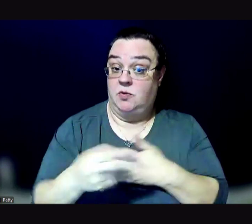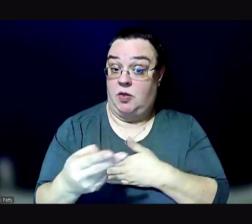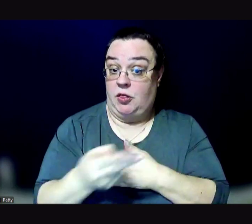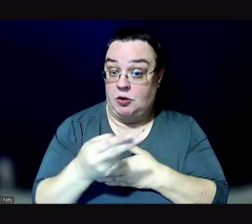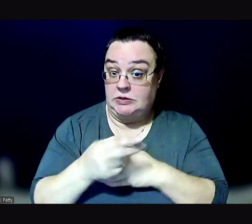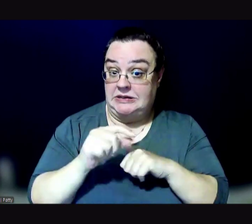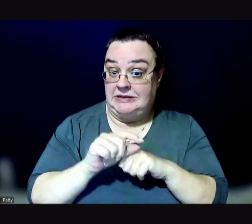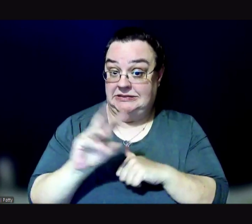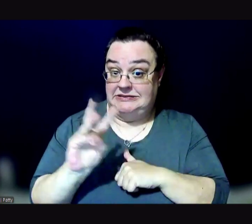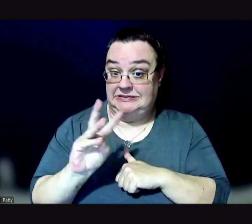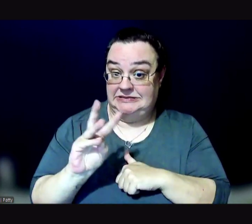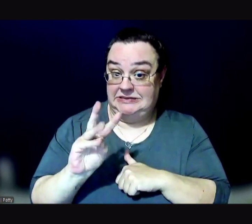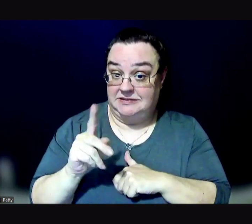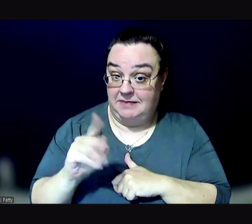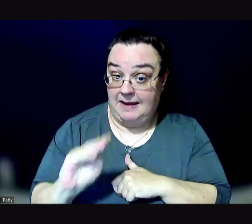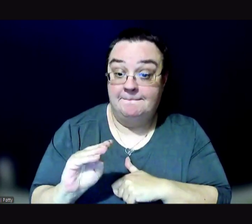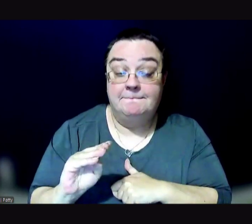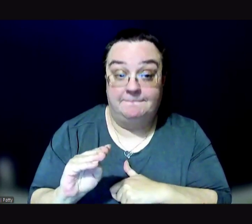6 p.m.